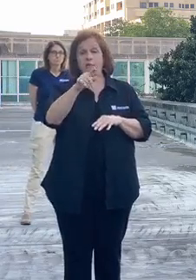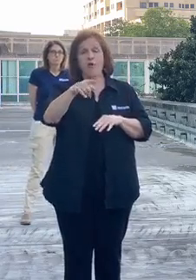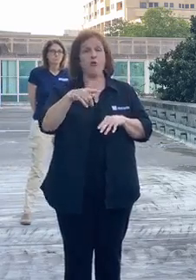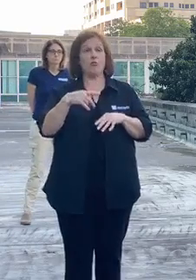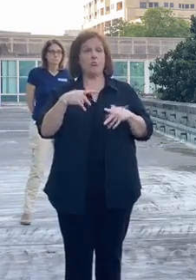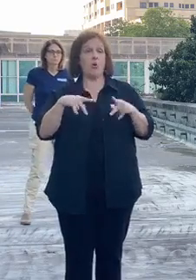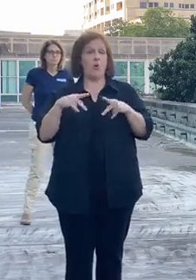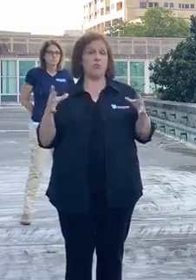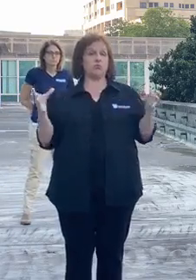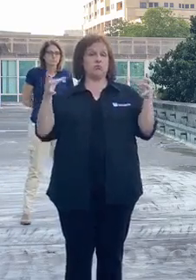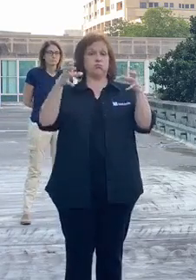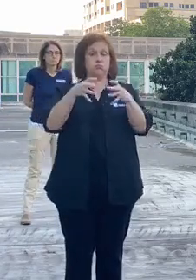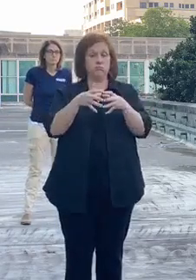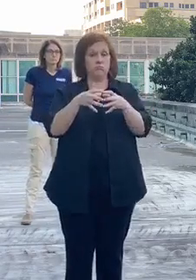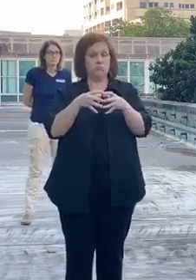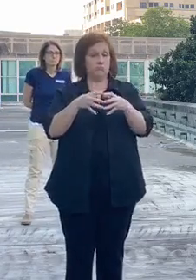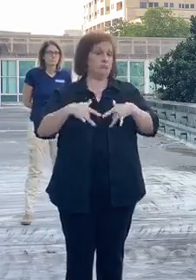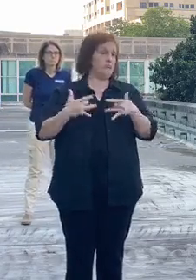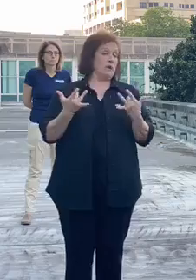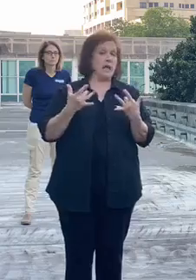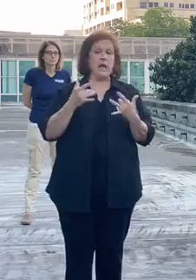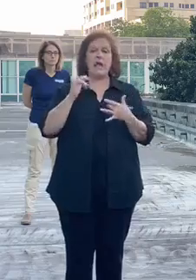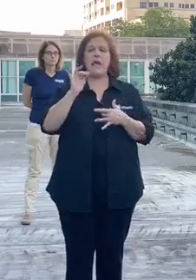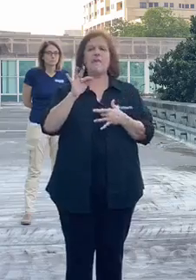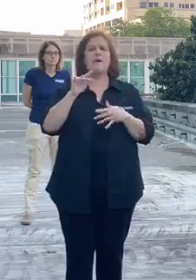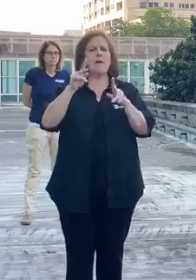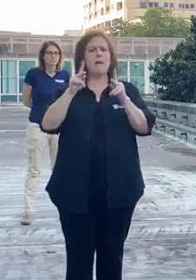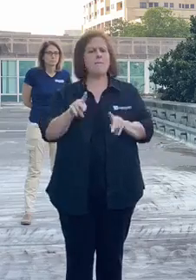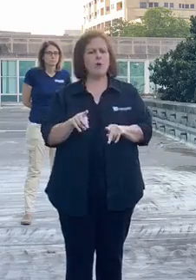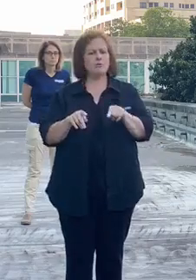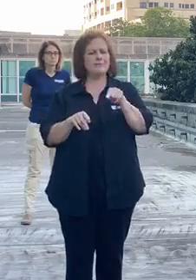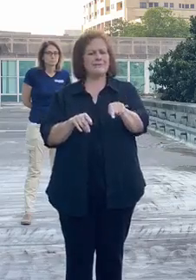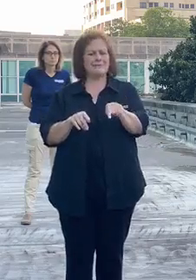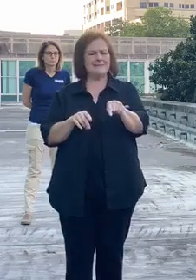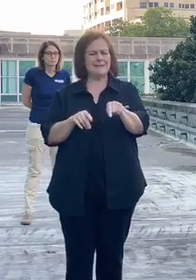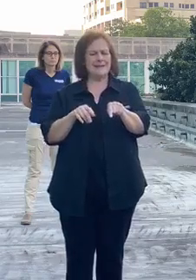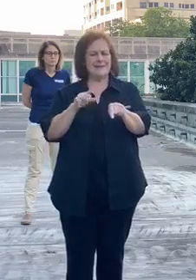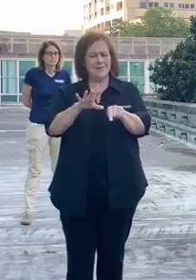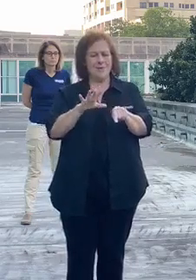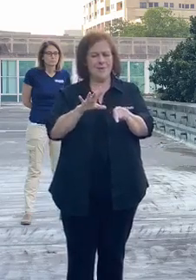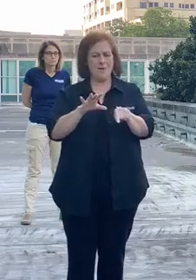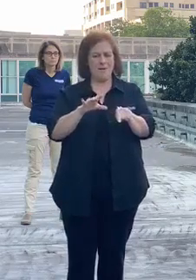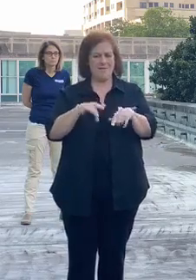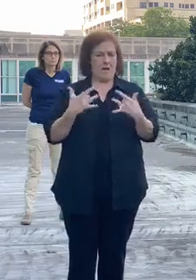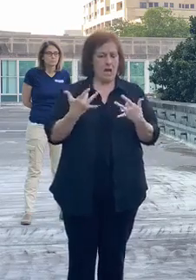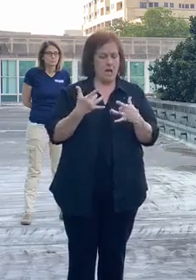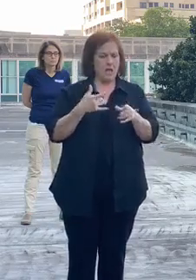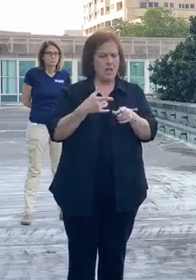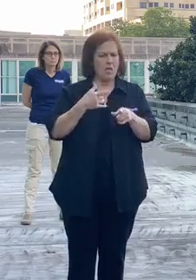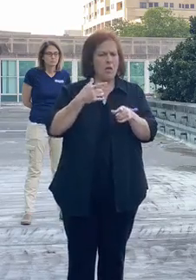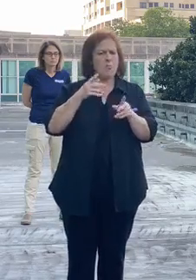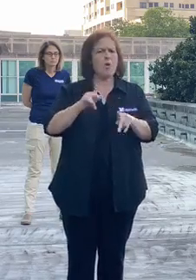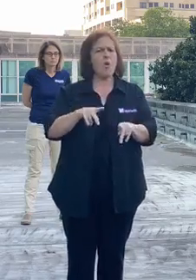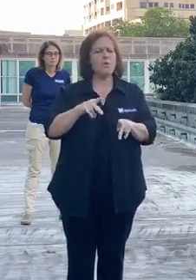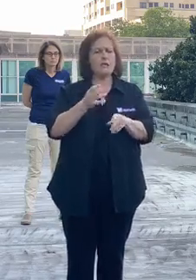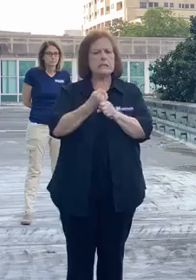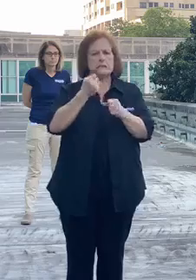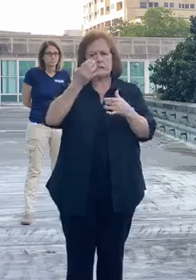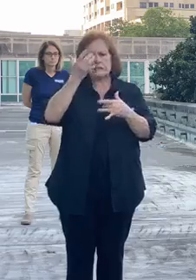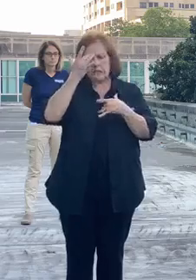gathering, that someone who ends up at your gathering catches COVID-19 and then ends up losing their